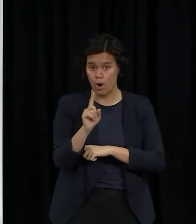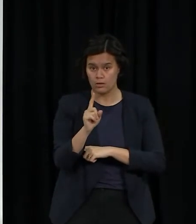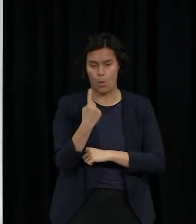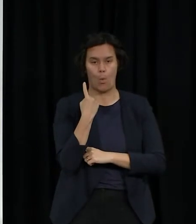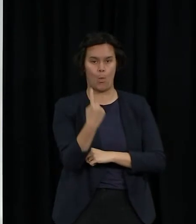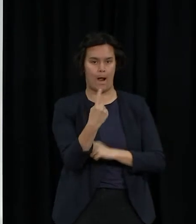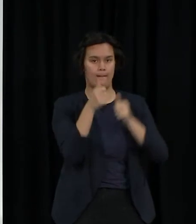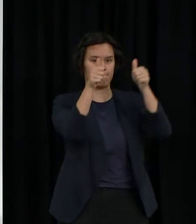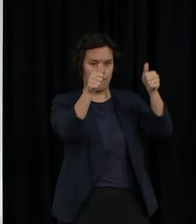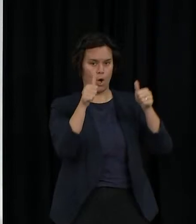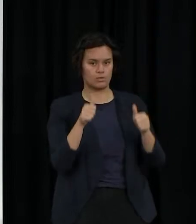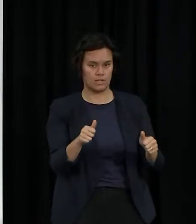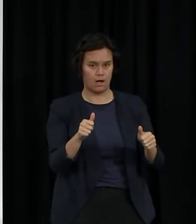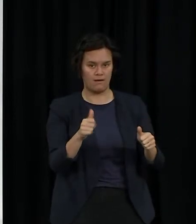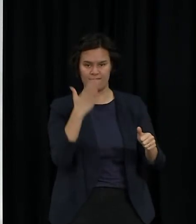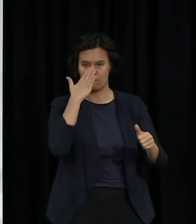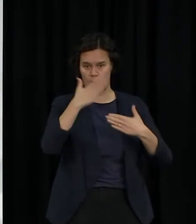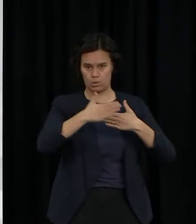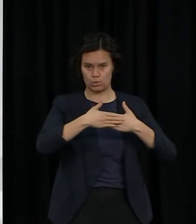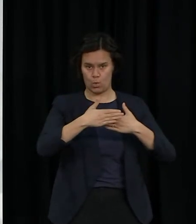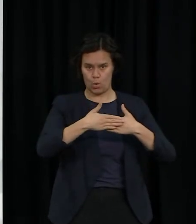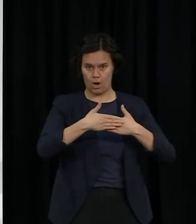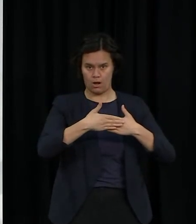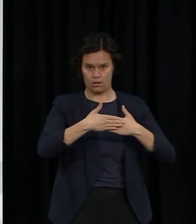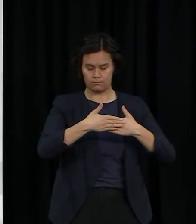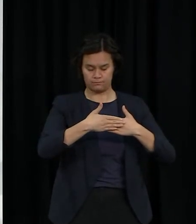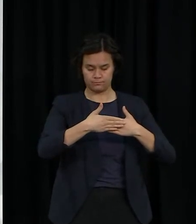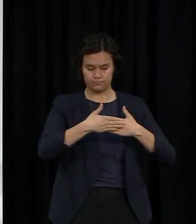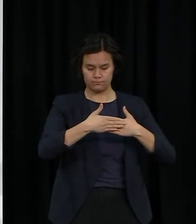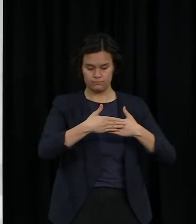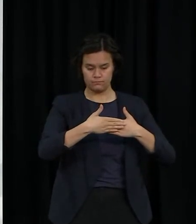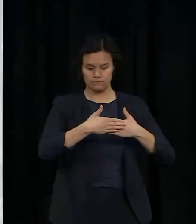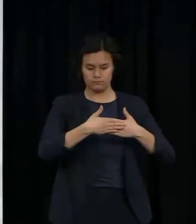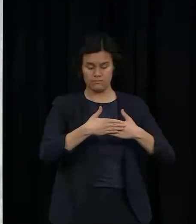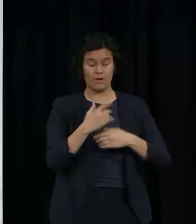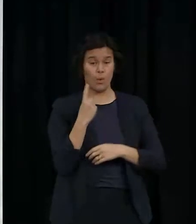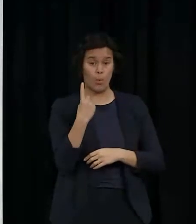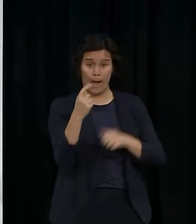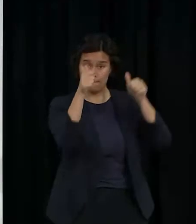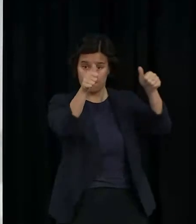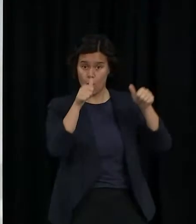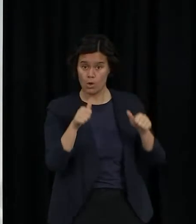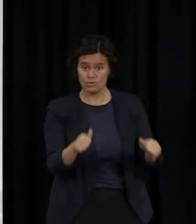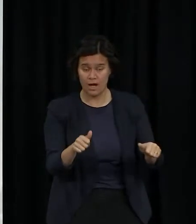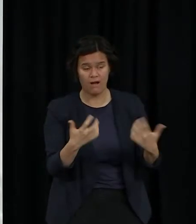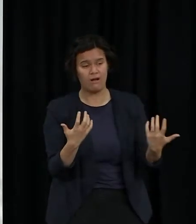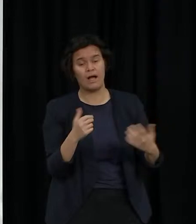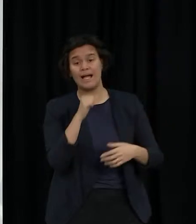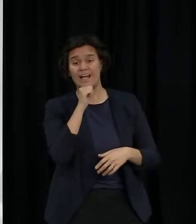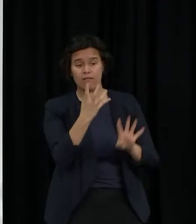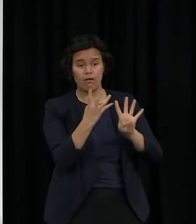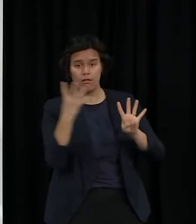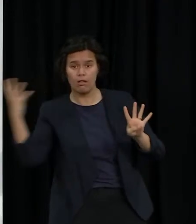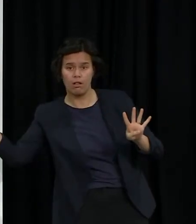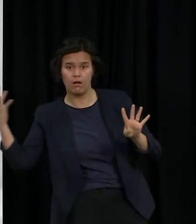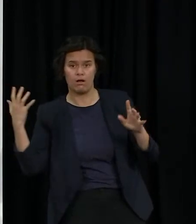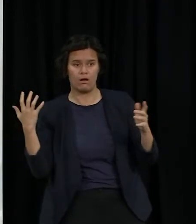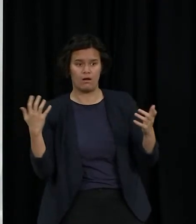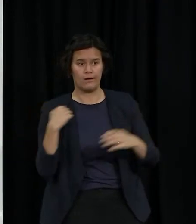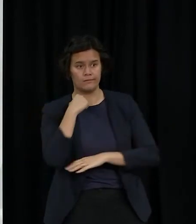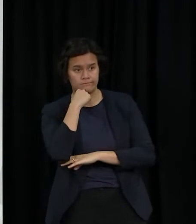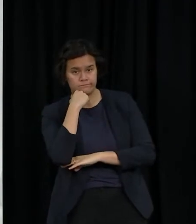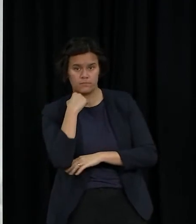the entrance place, and this can deter people from scanning in, particularly at businesses where there is a queue to scan in at the